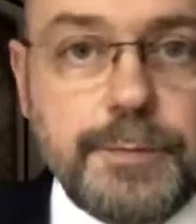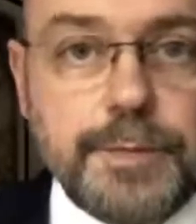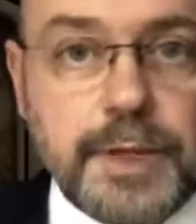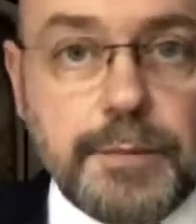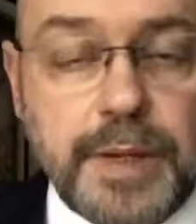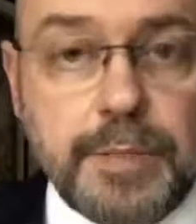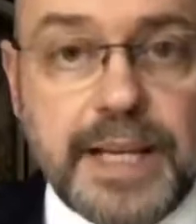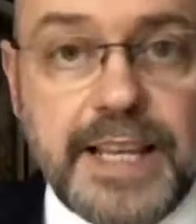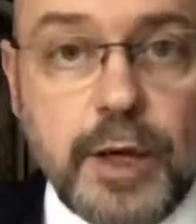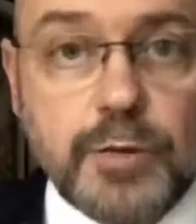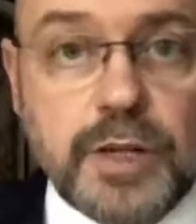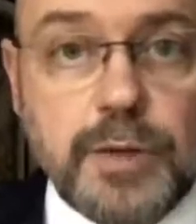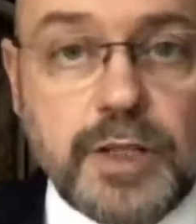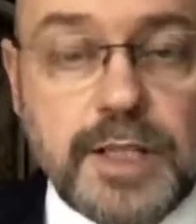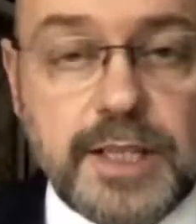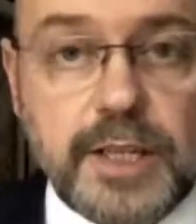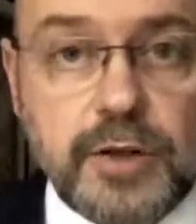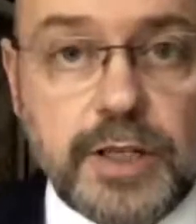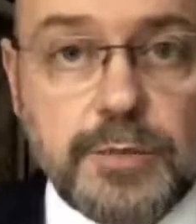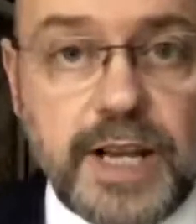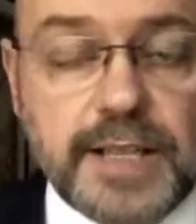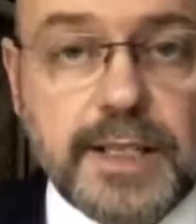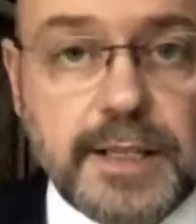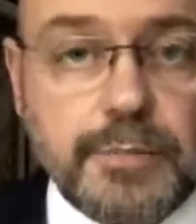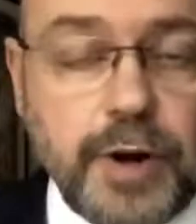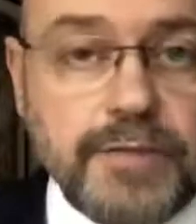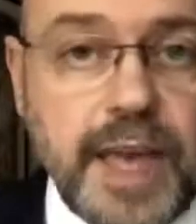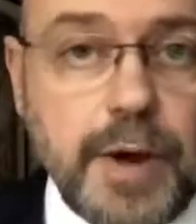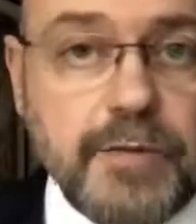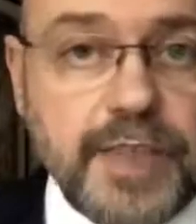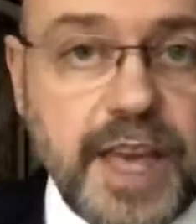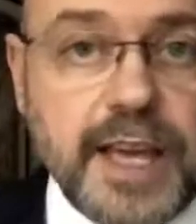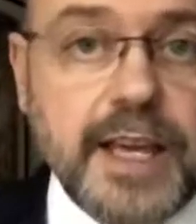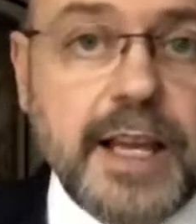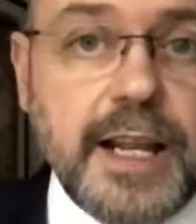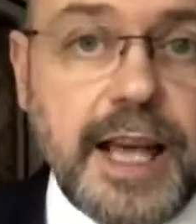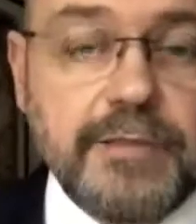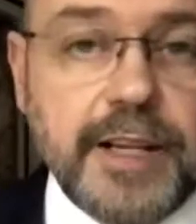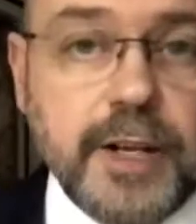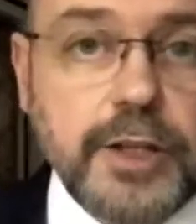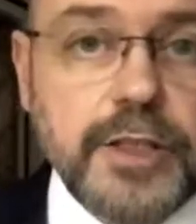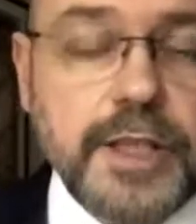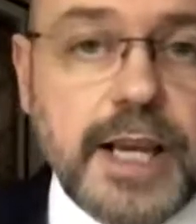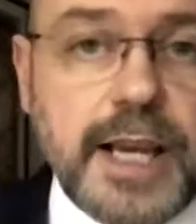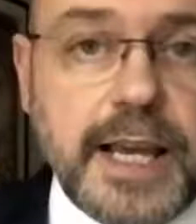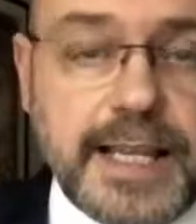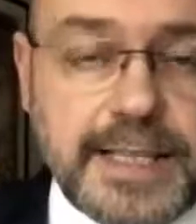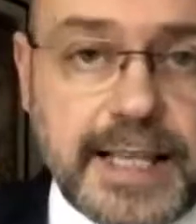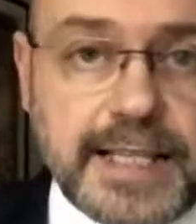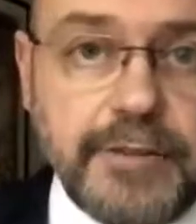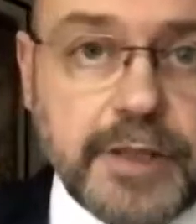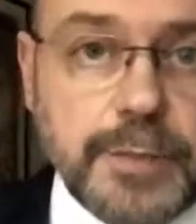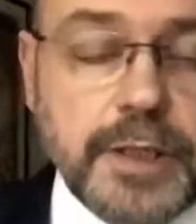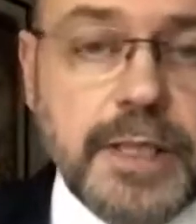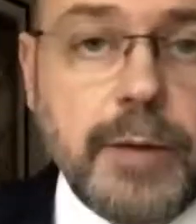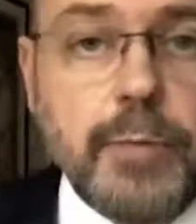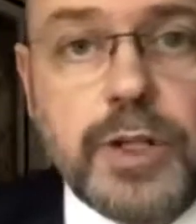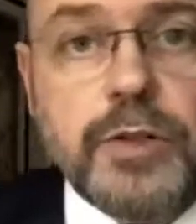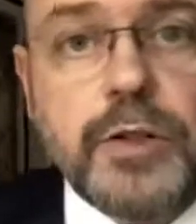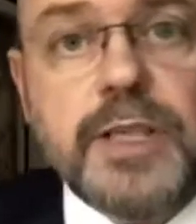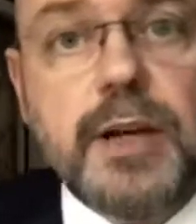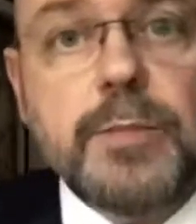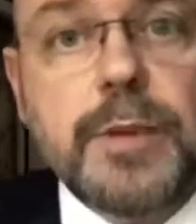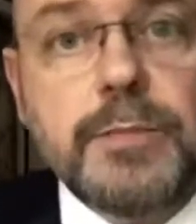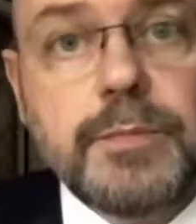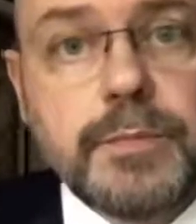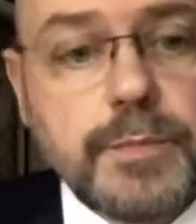deprive some people in those communities that you're trying to protect? It'll deprive them of their livelihoods. Is that inevitable? And what are